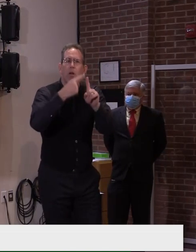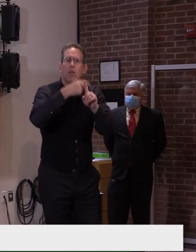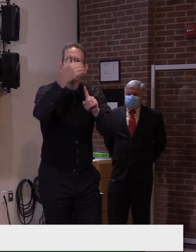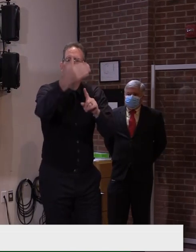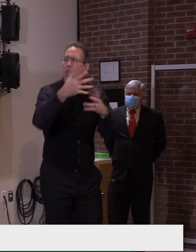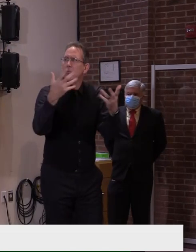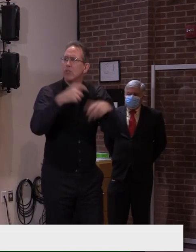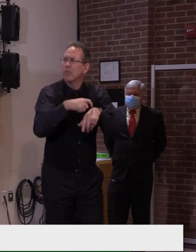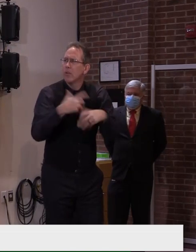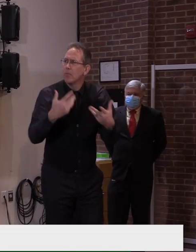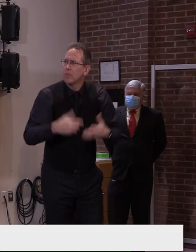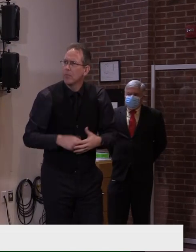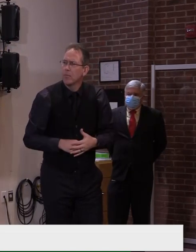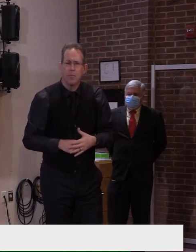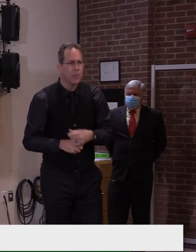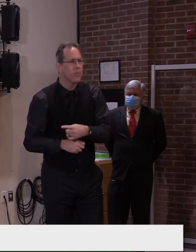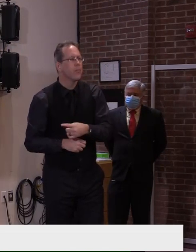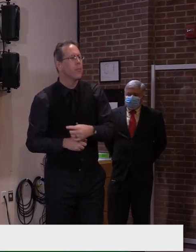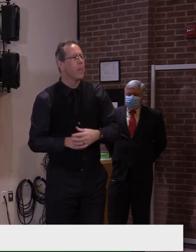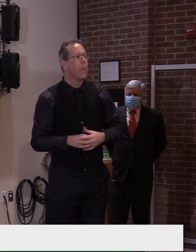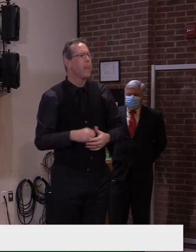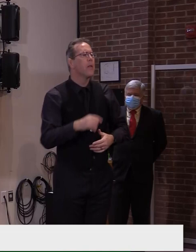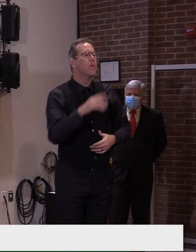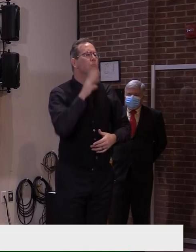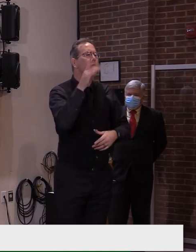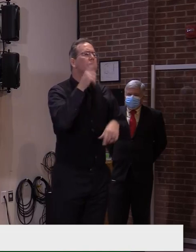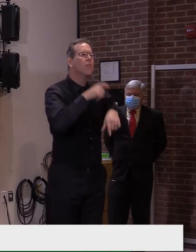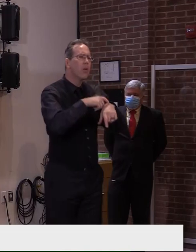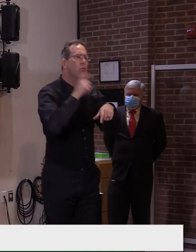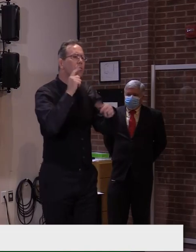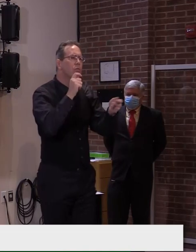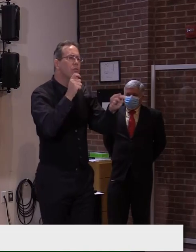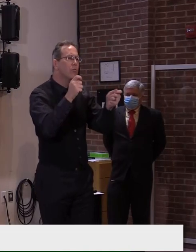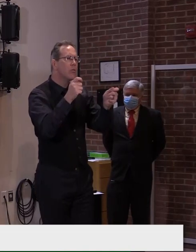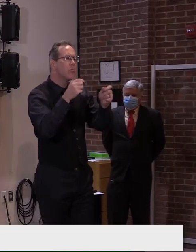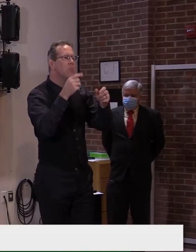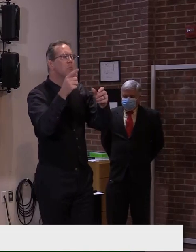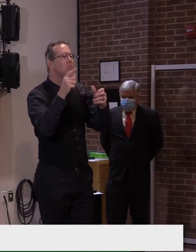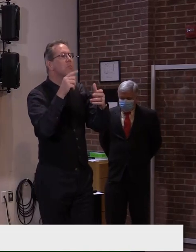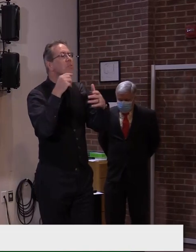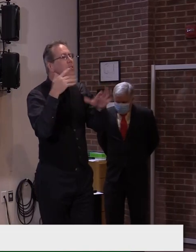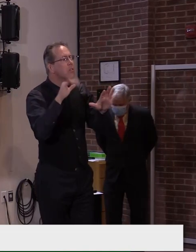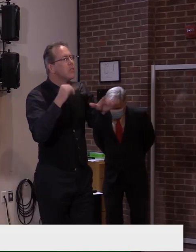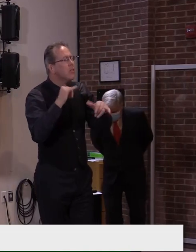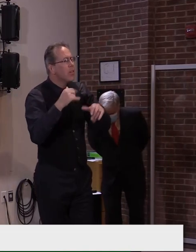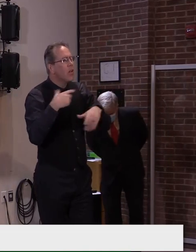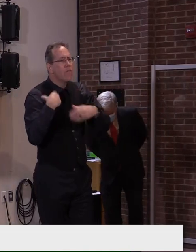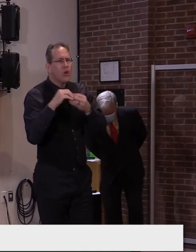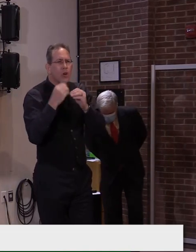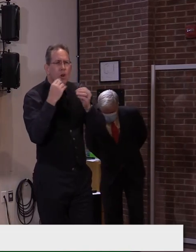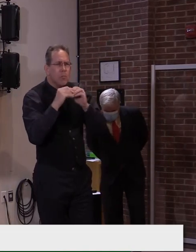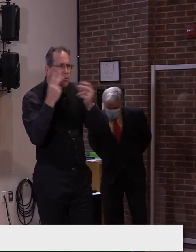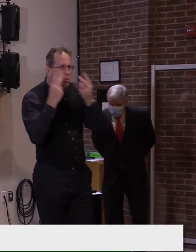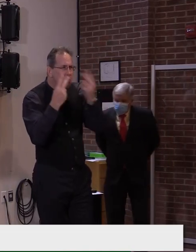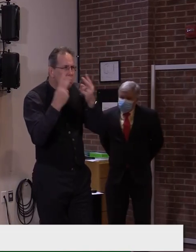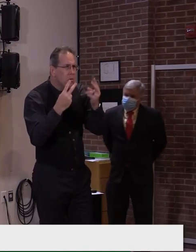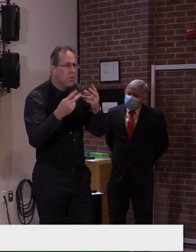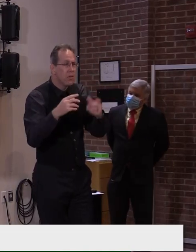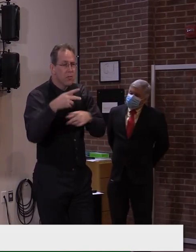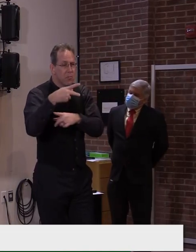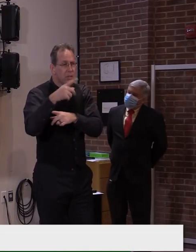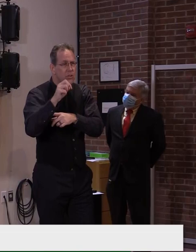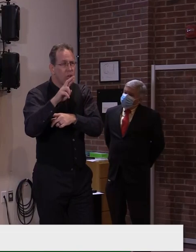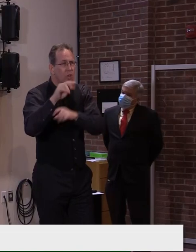we still have pretty reliable data that we can compare now to before in, but there's going to